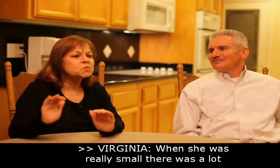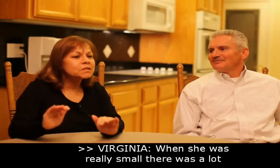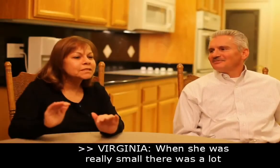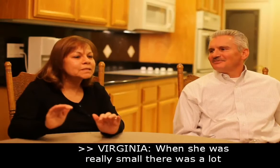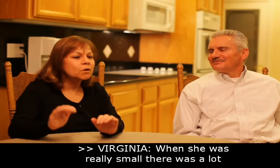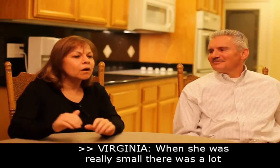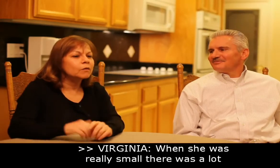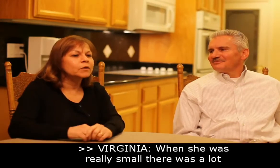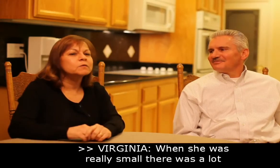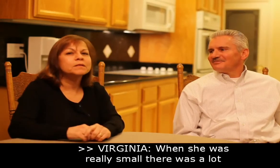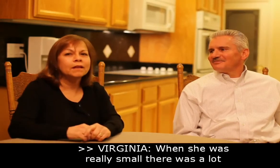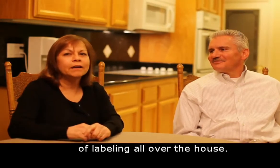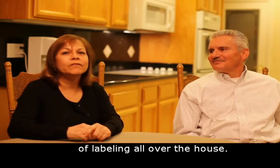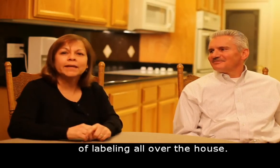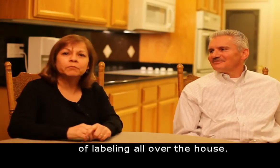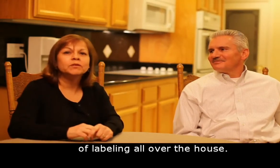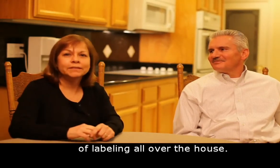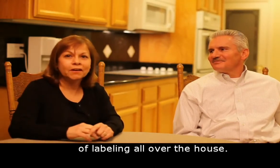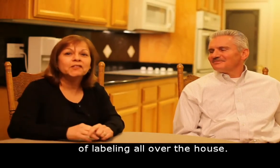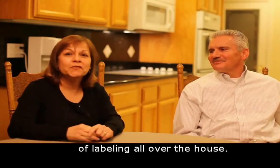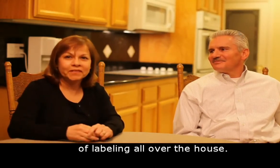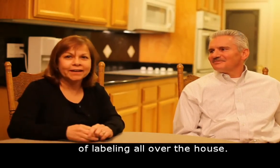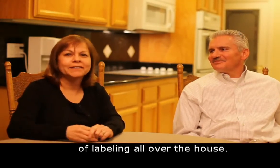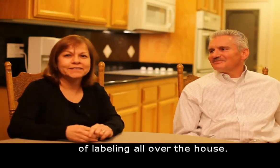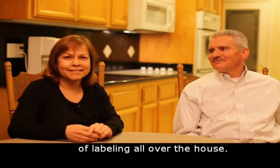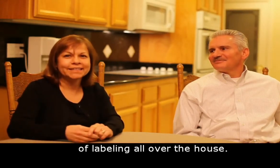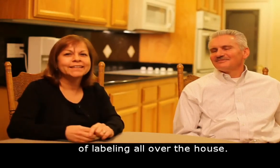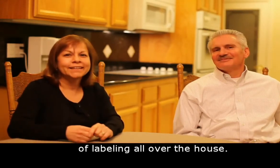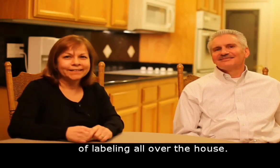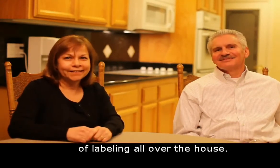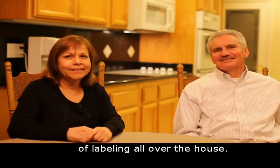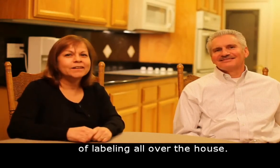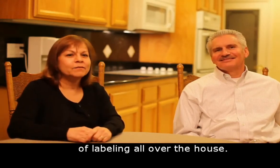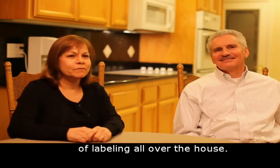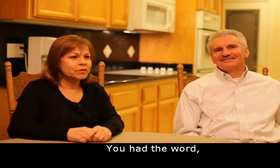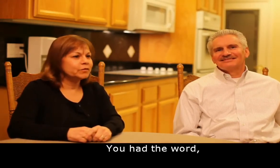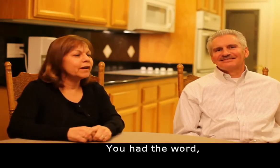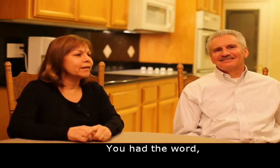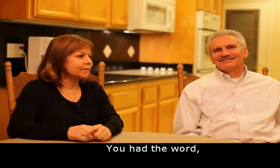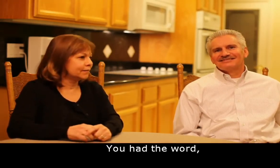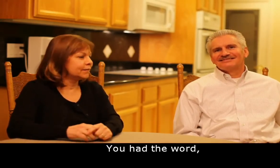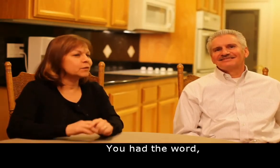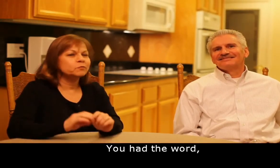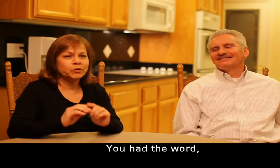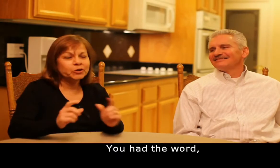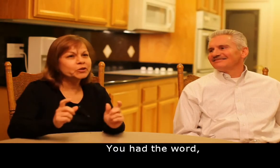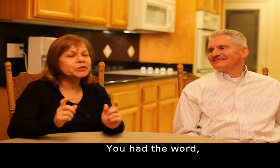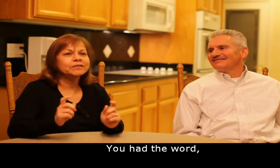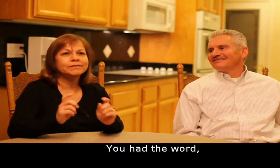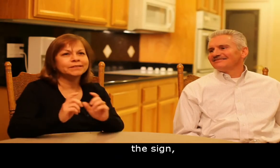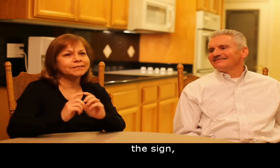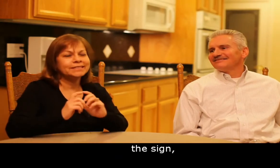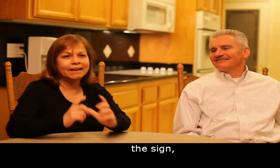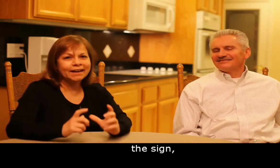really small, there was a lot of labeling all over the house. You had the word, the